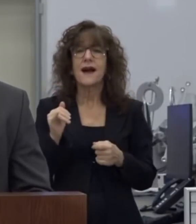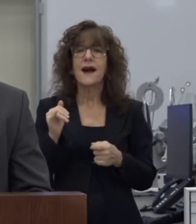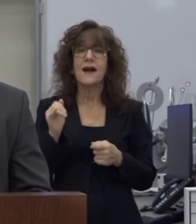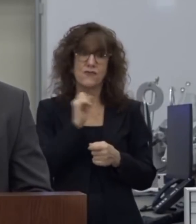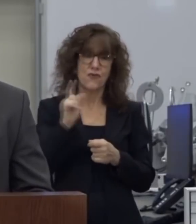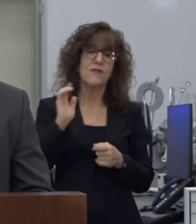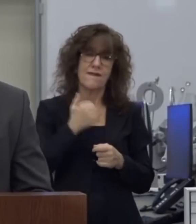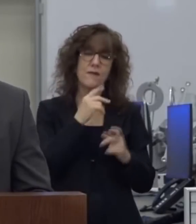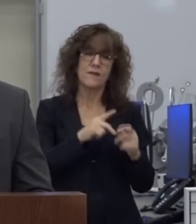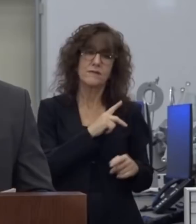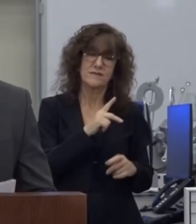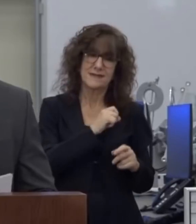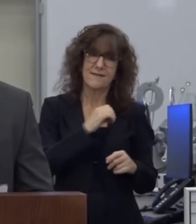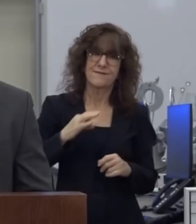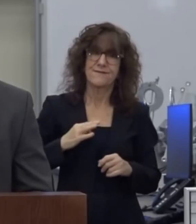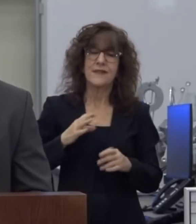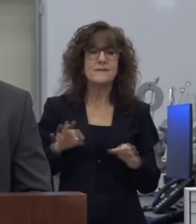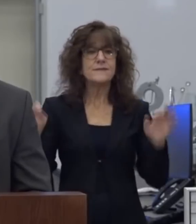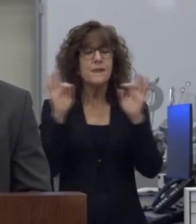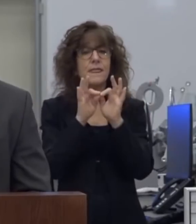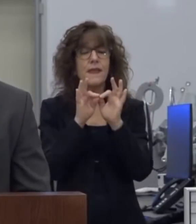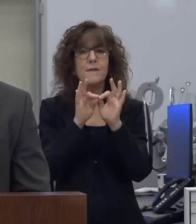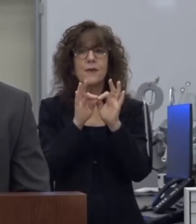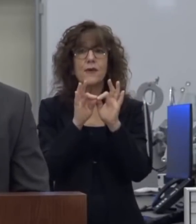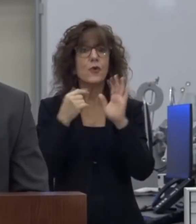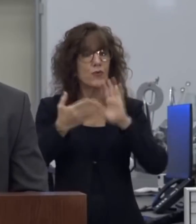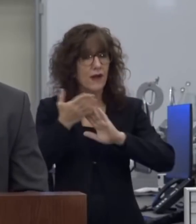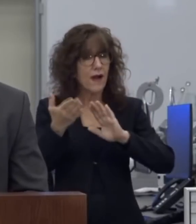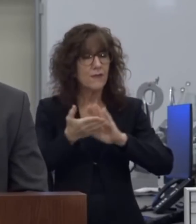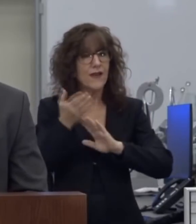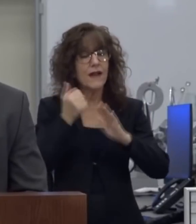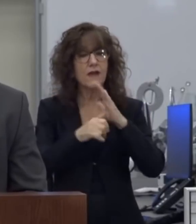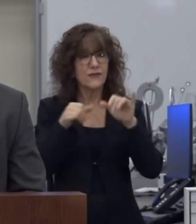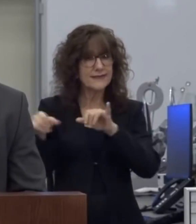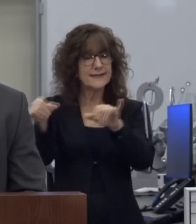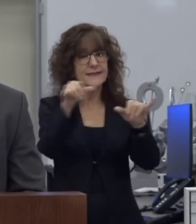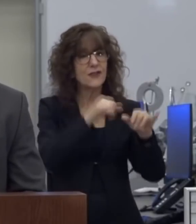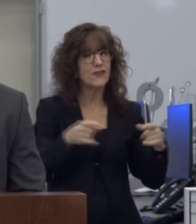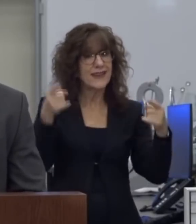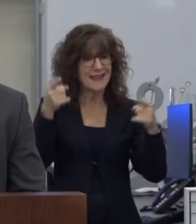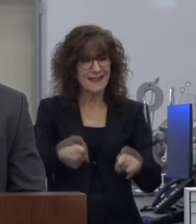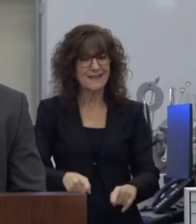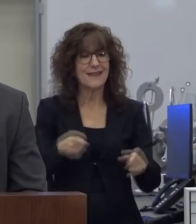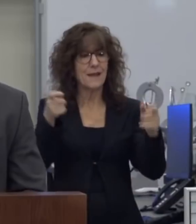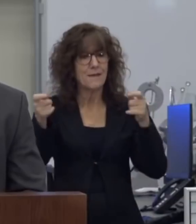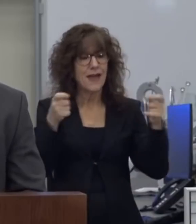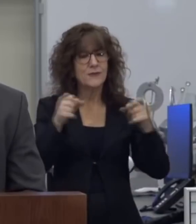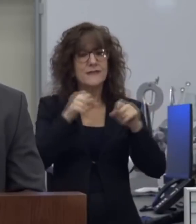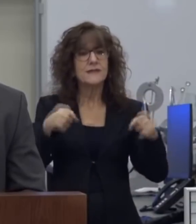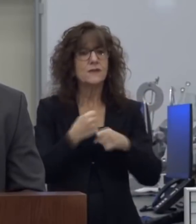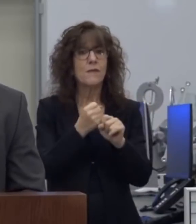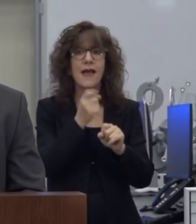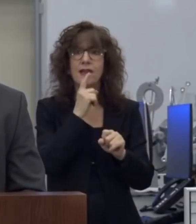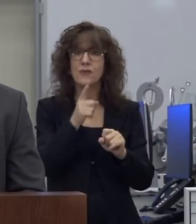of our personnel. It is important that we operate under a standard incident management system to